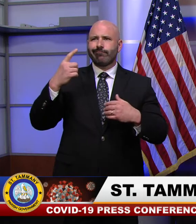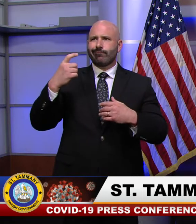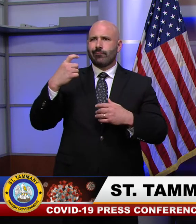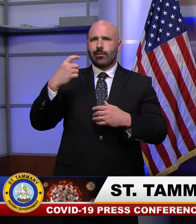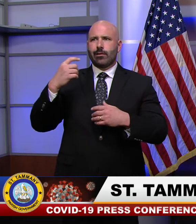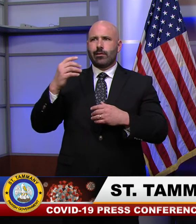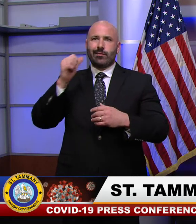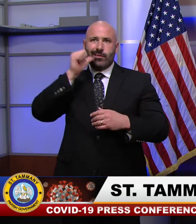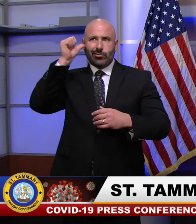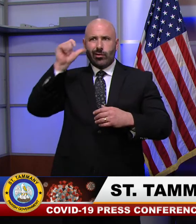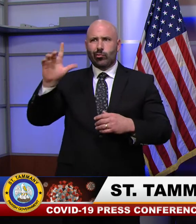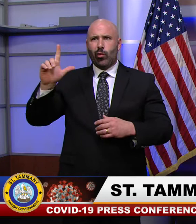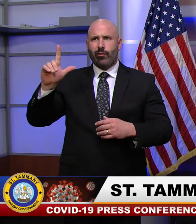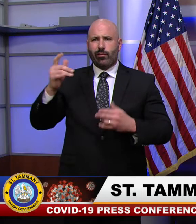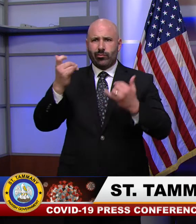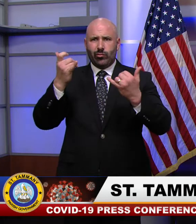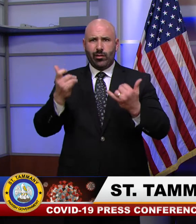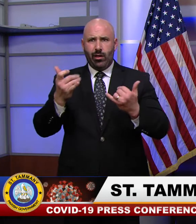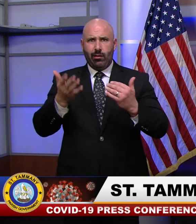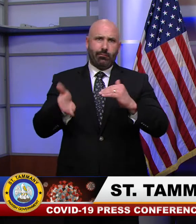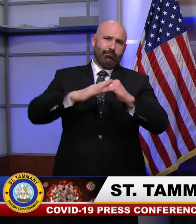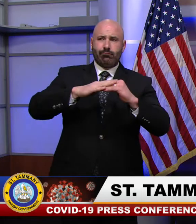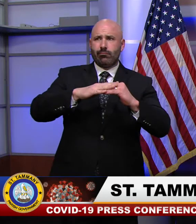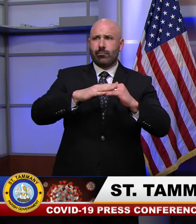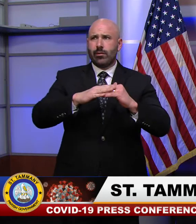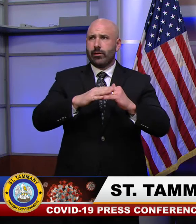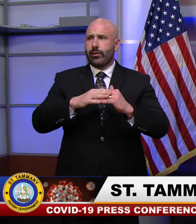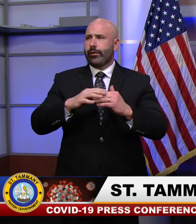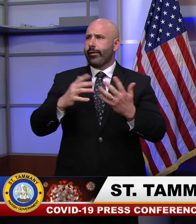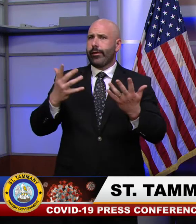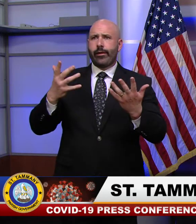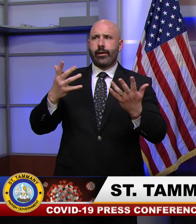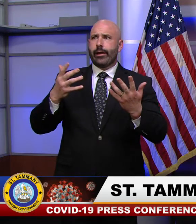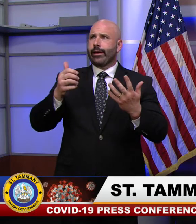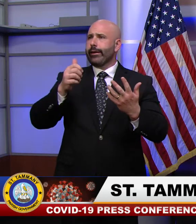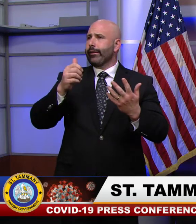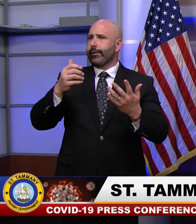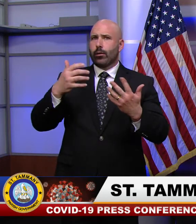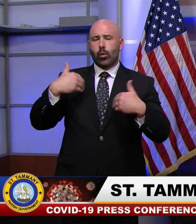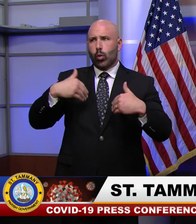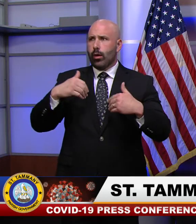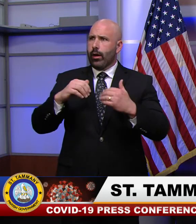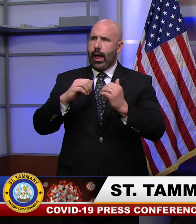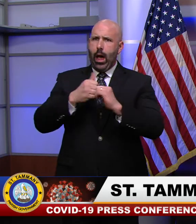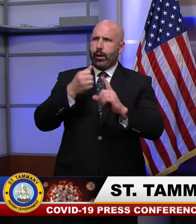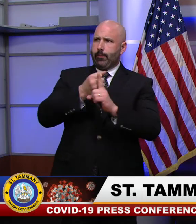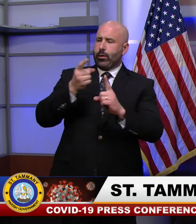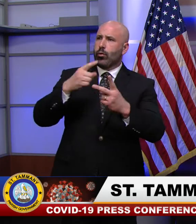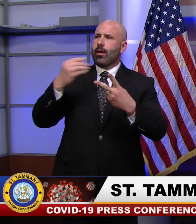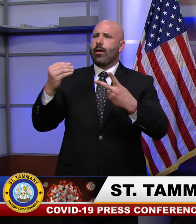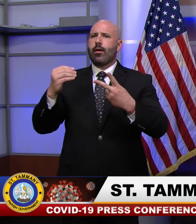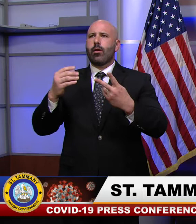And is anybody giving you any guidance on how many cases we can expect in St. Tammany Parish?